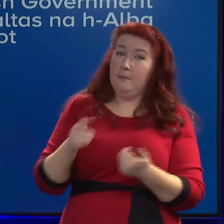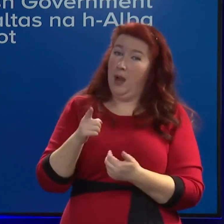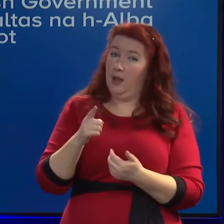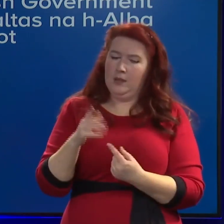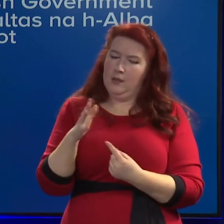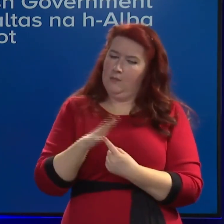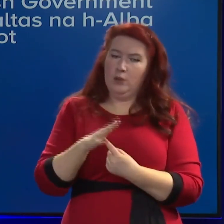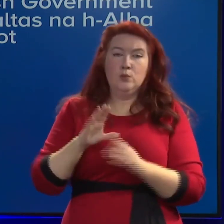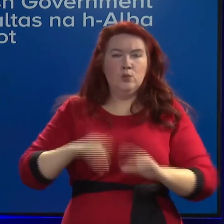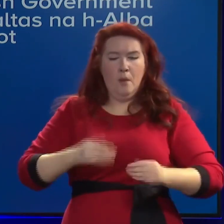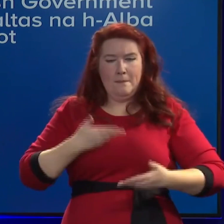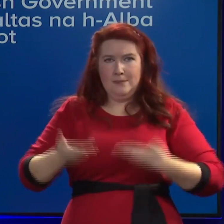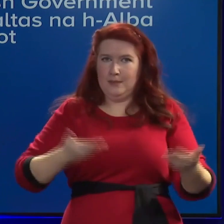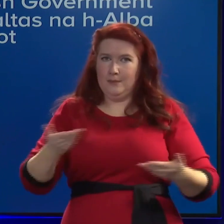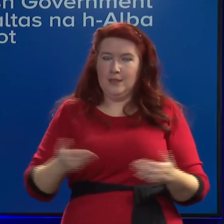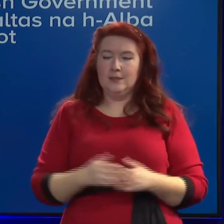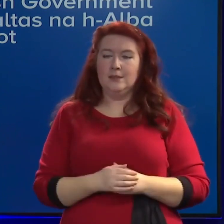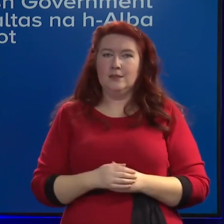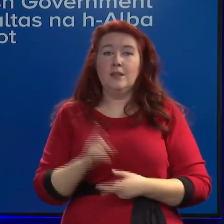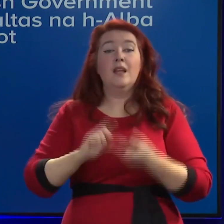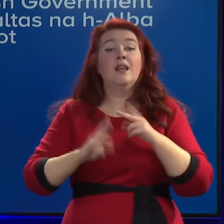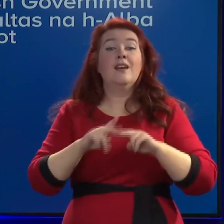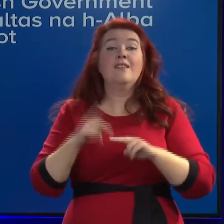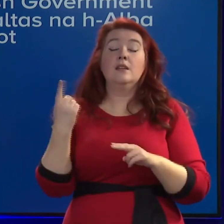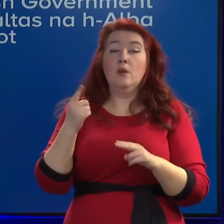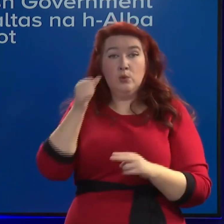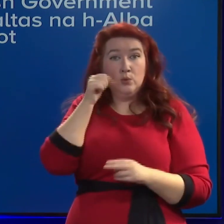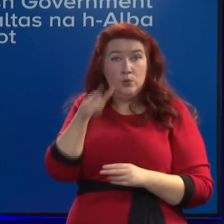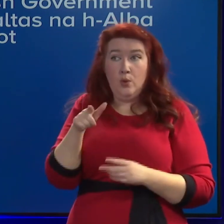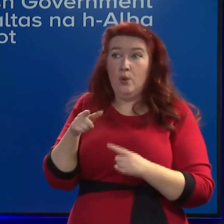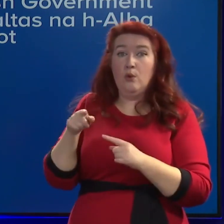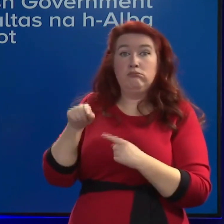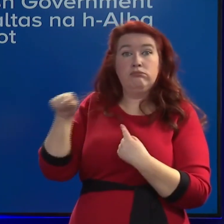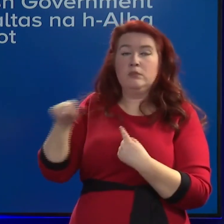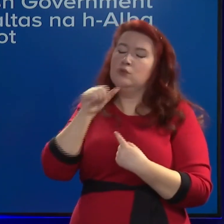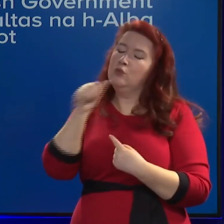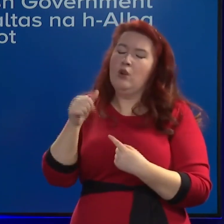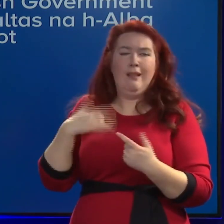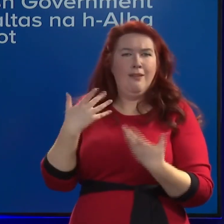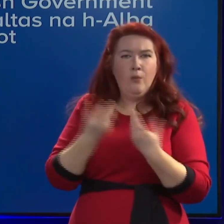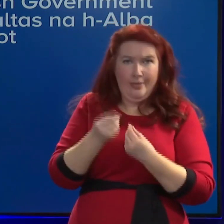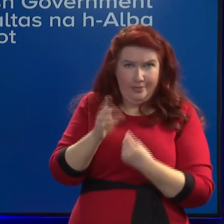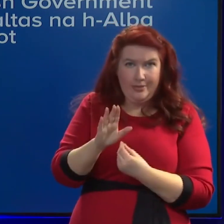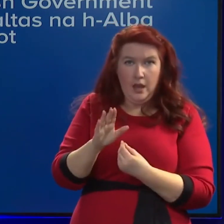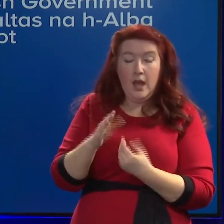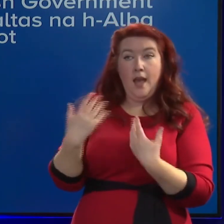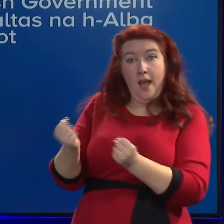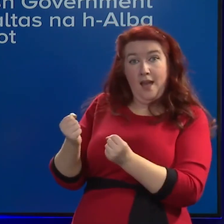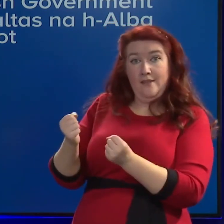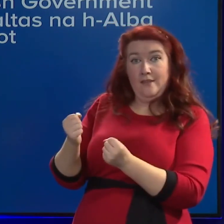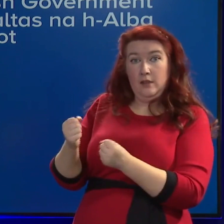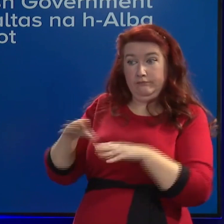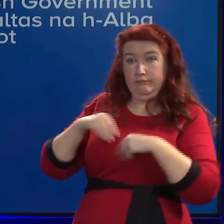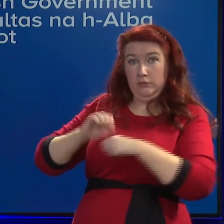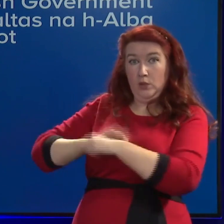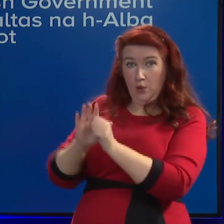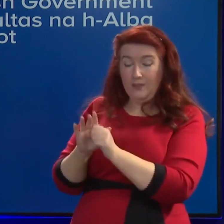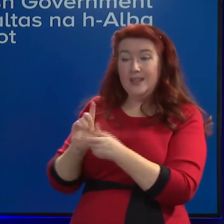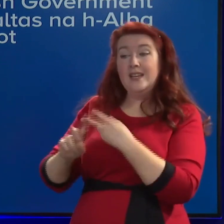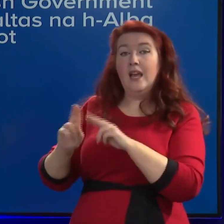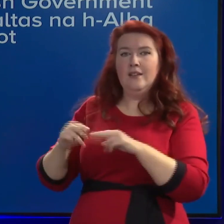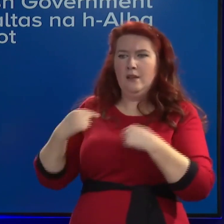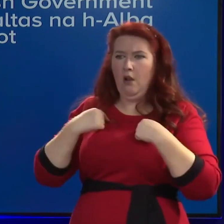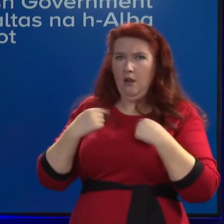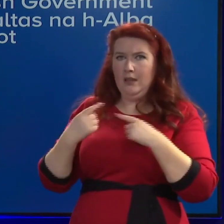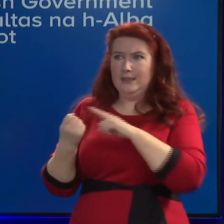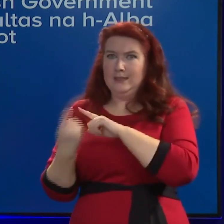transmission. Non-household contacts should continue to isolate pending a PCR result. If that is negative, they can leave